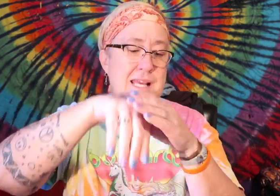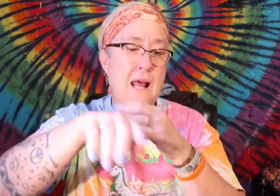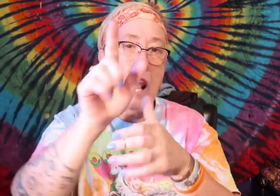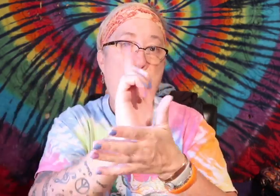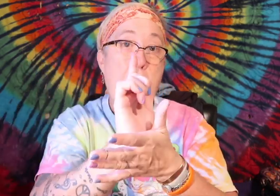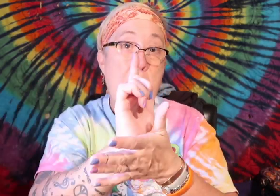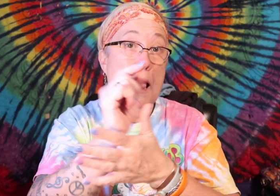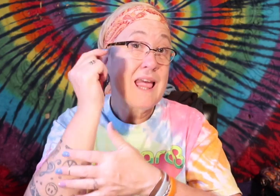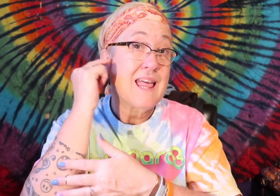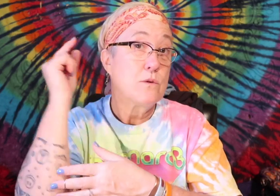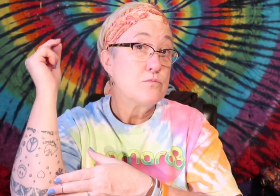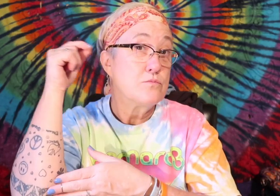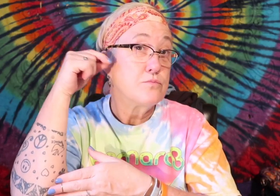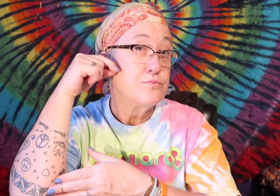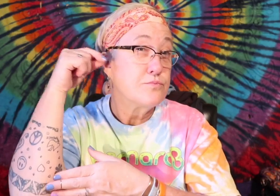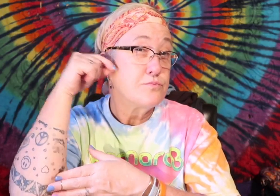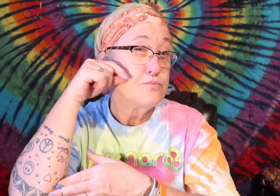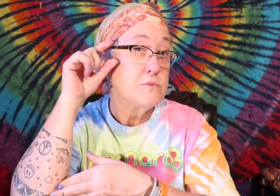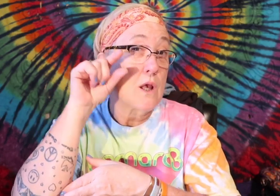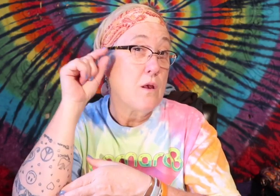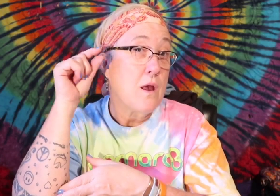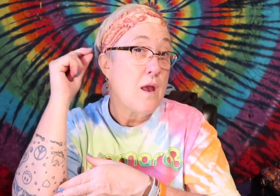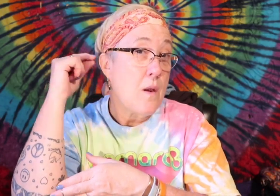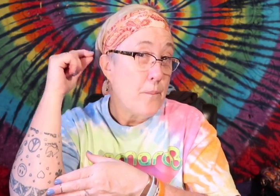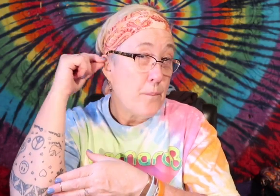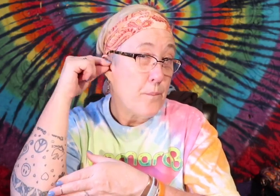So he took the tweezer and he went into her ear.